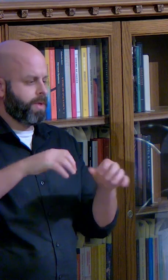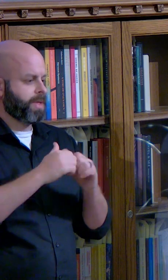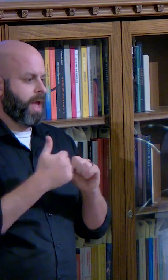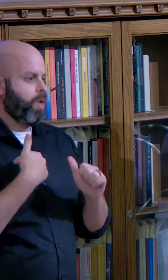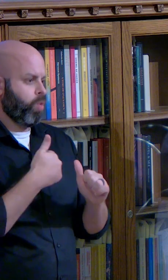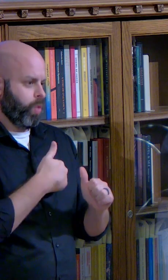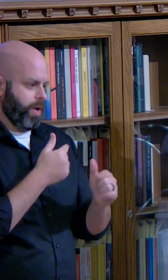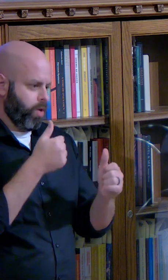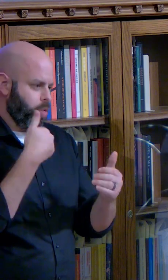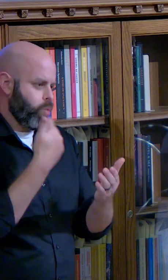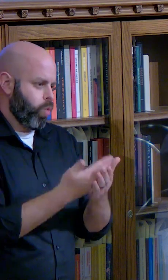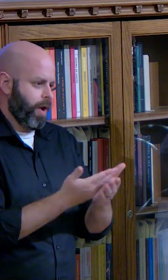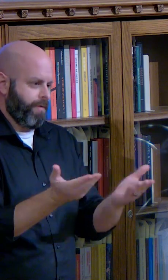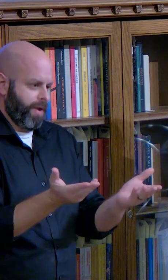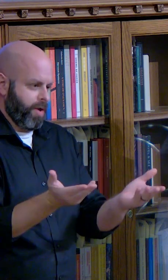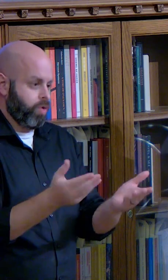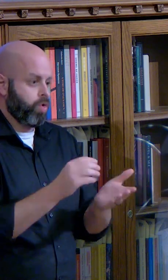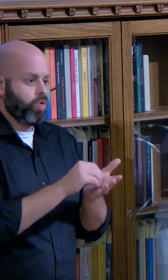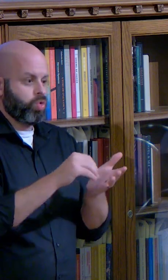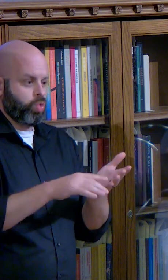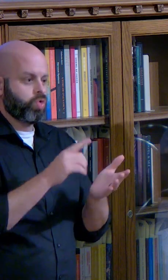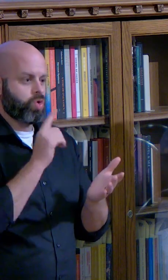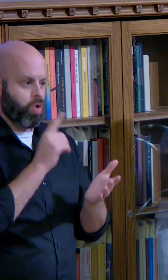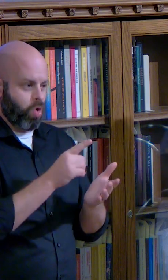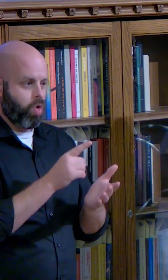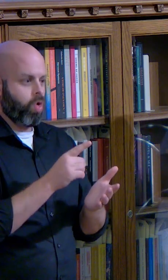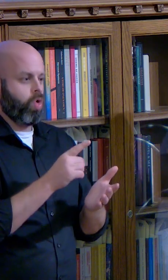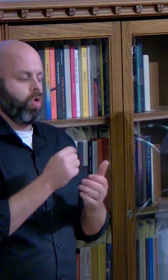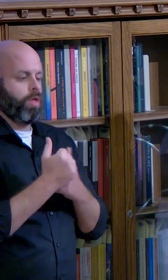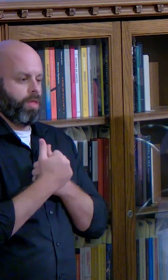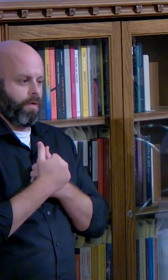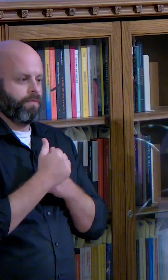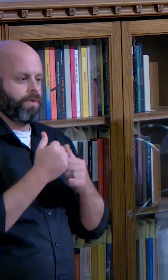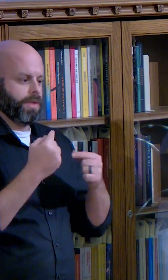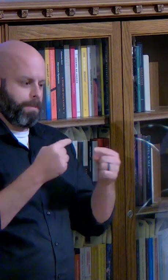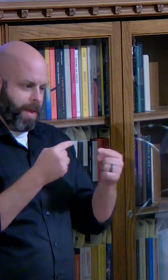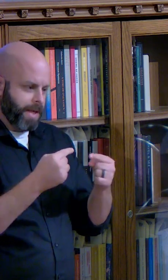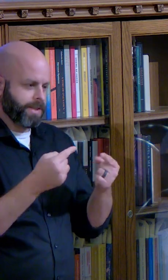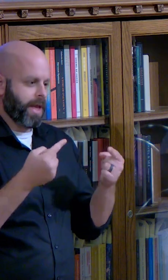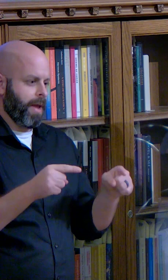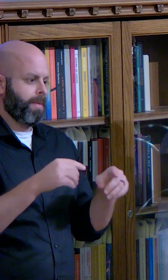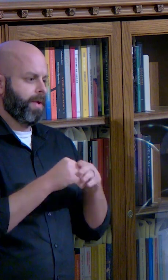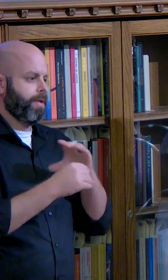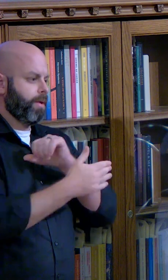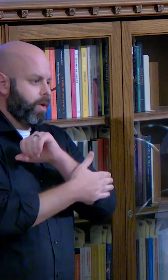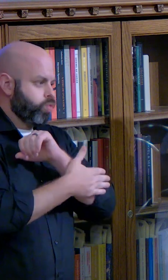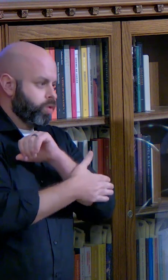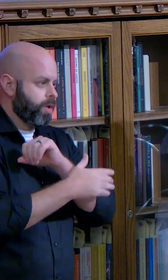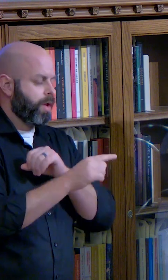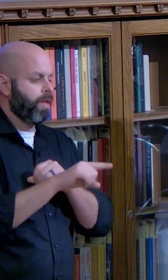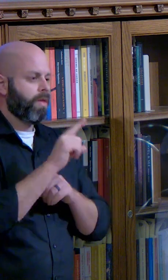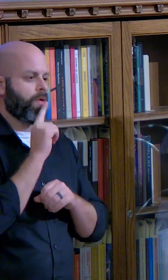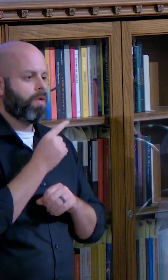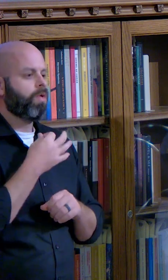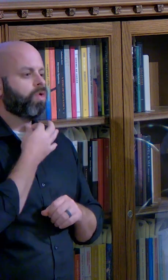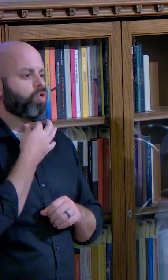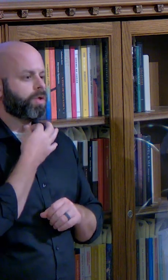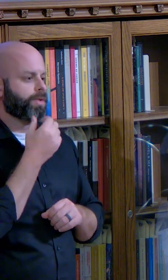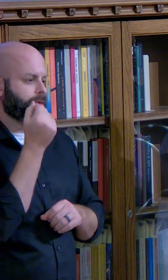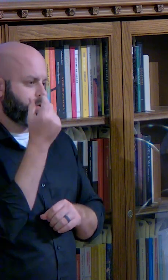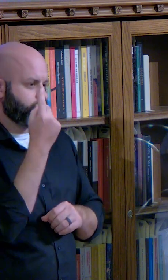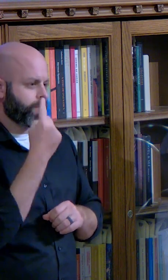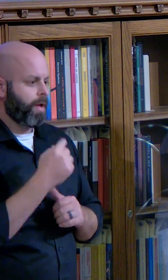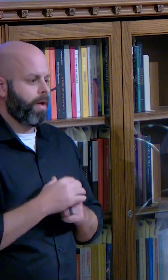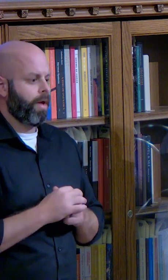arrived here students are aware of the debates happening in the country and they are curious to